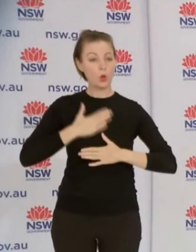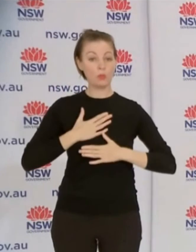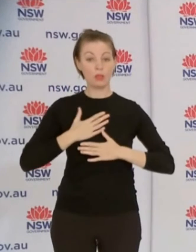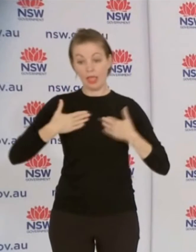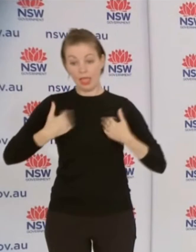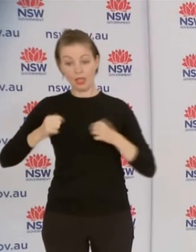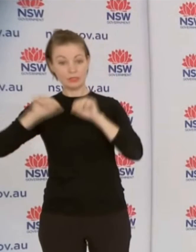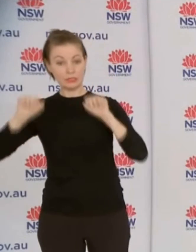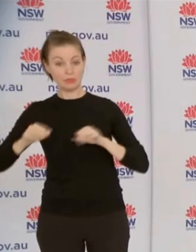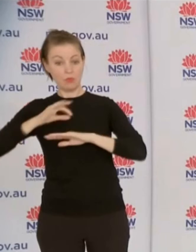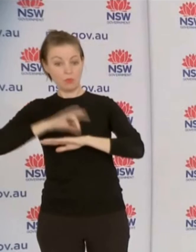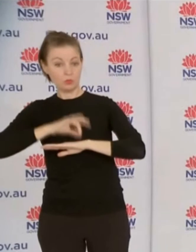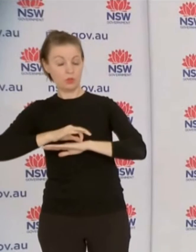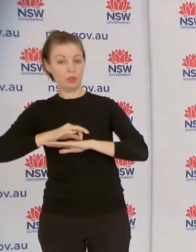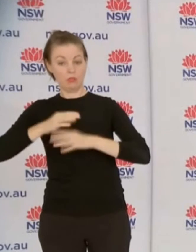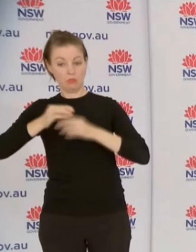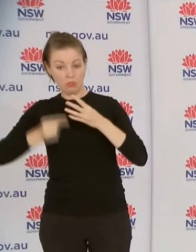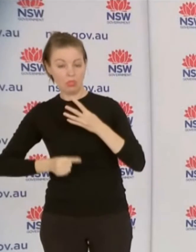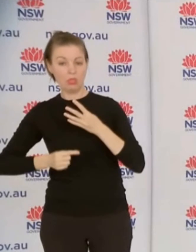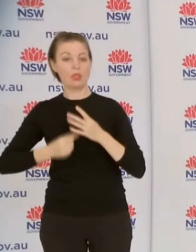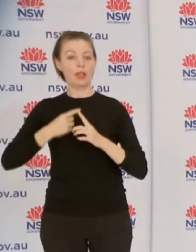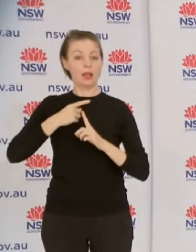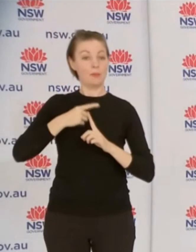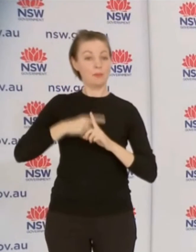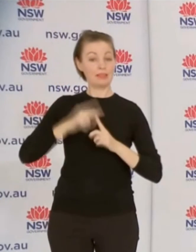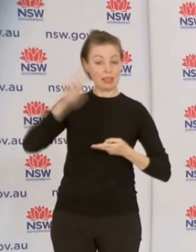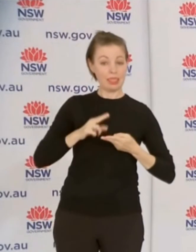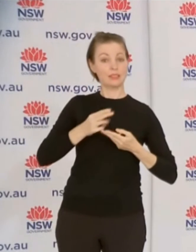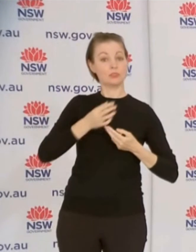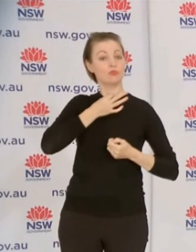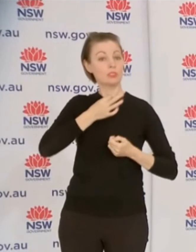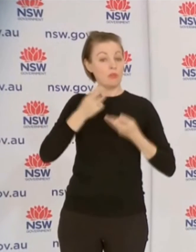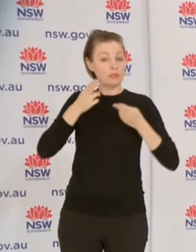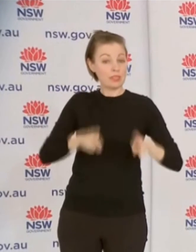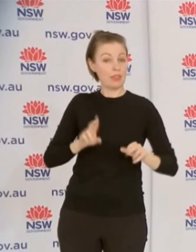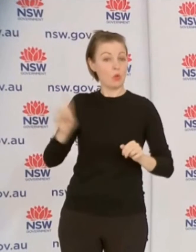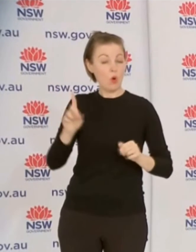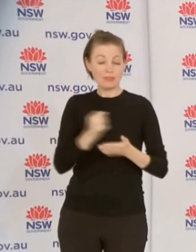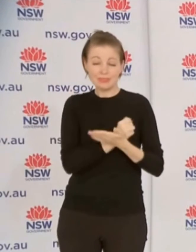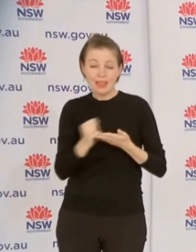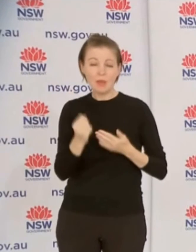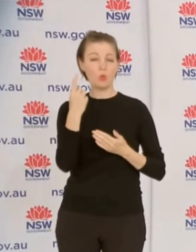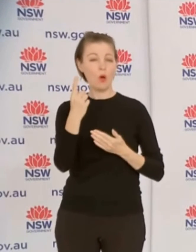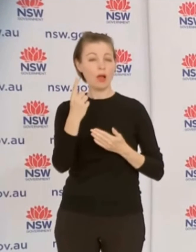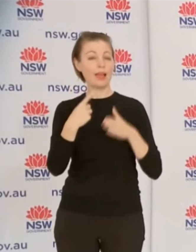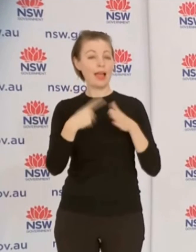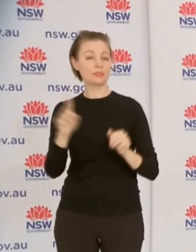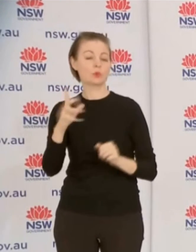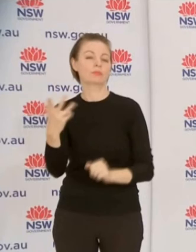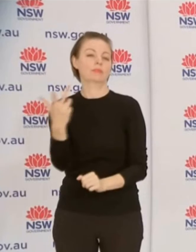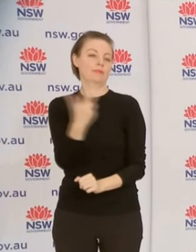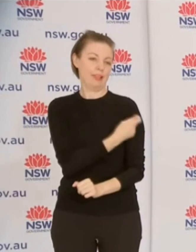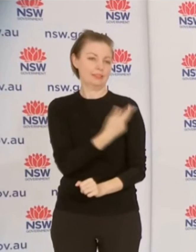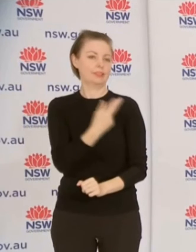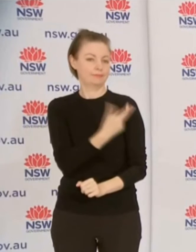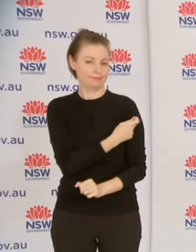also in relation to serious illness and death, is vaccination. You heard about the 3-year-old boy who was stuck in